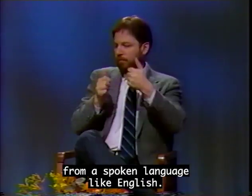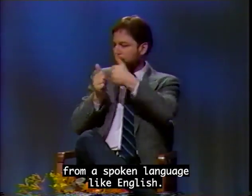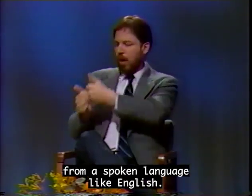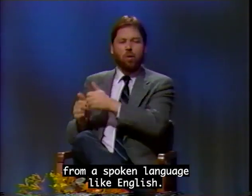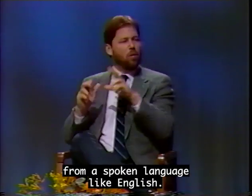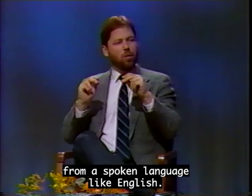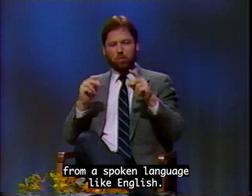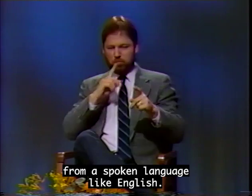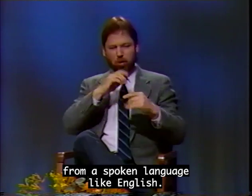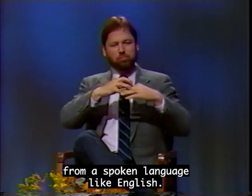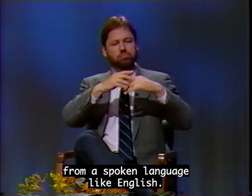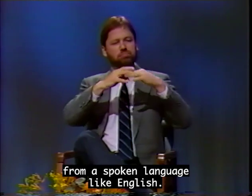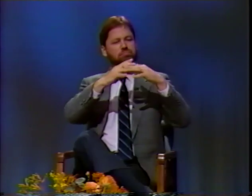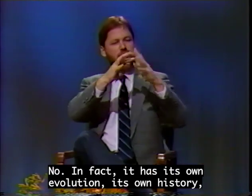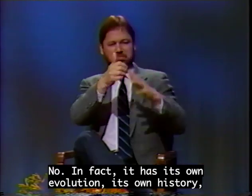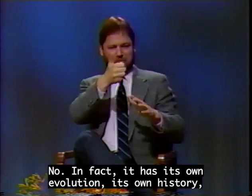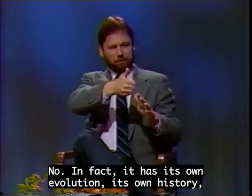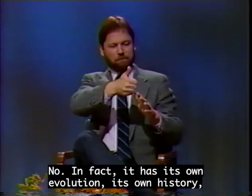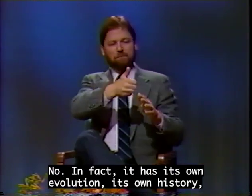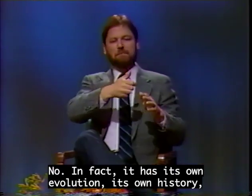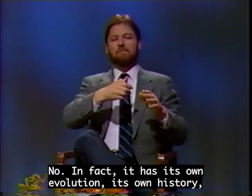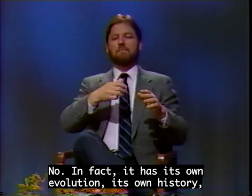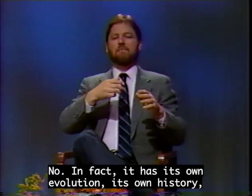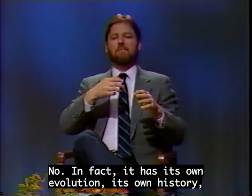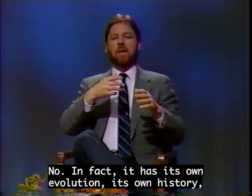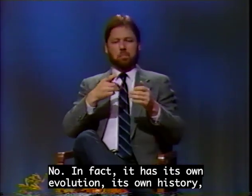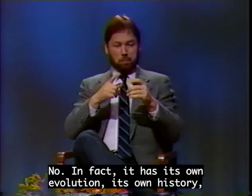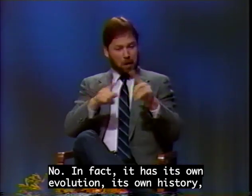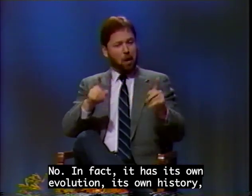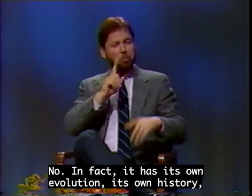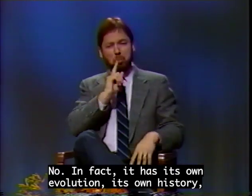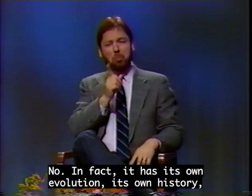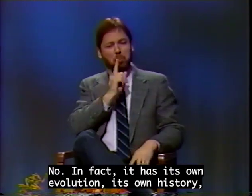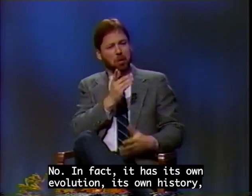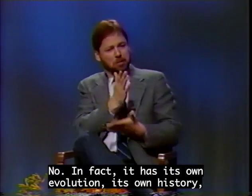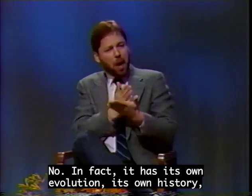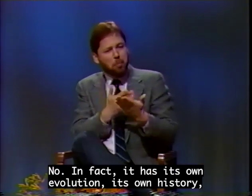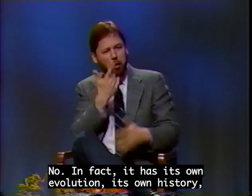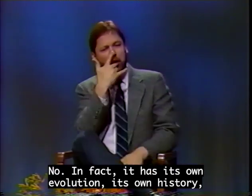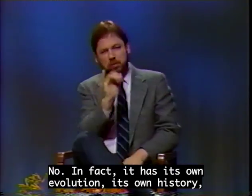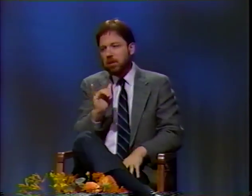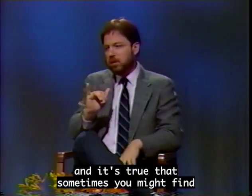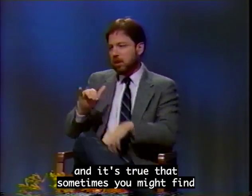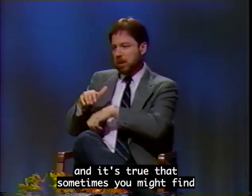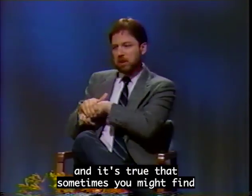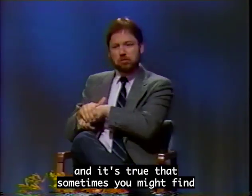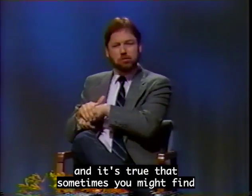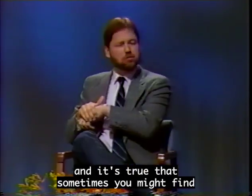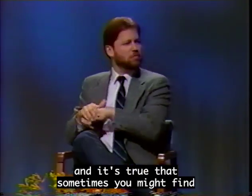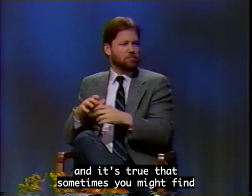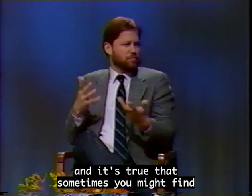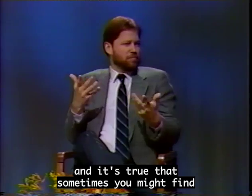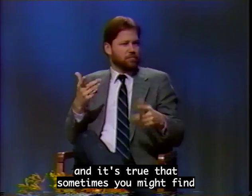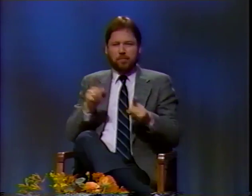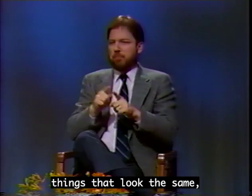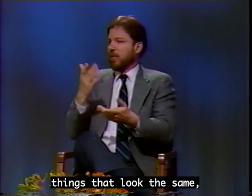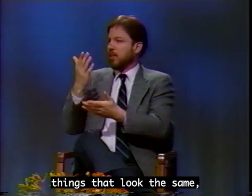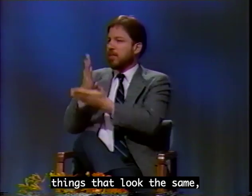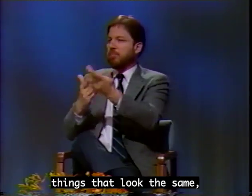a spoken language like English. No, in fact, it has its own evolution, its own history. And it's true that sometimes you might find things that